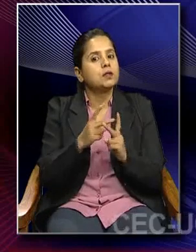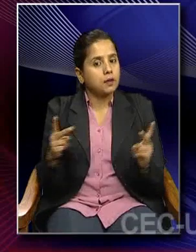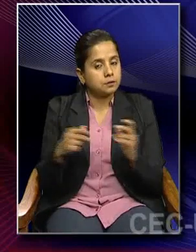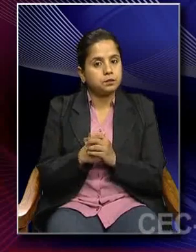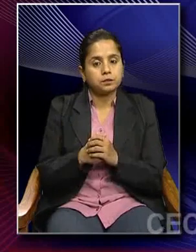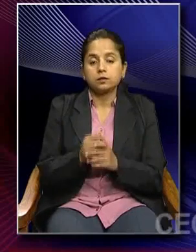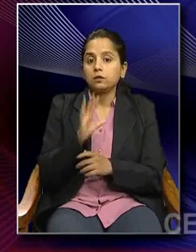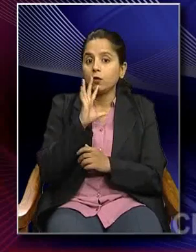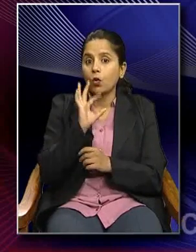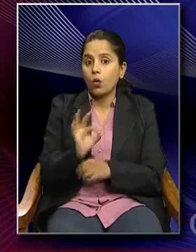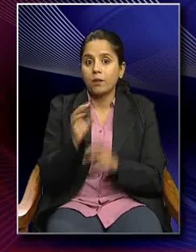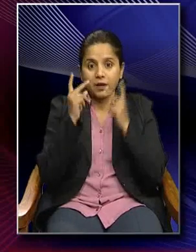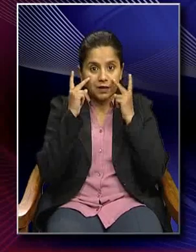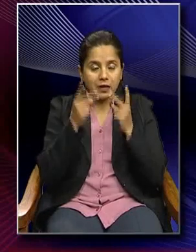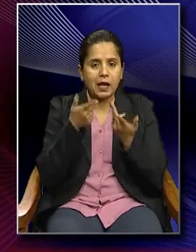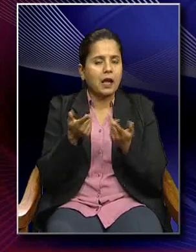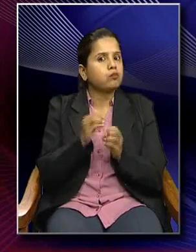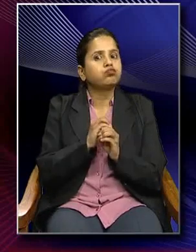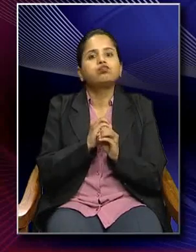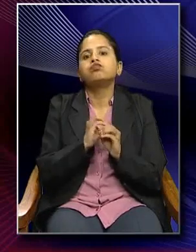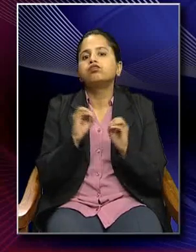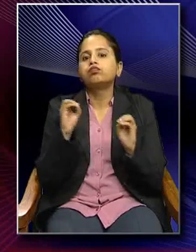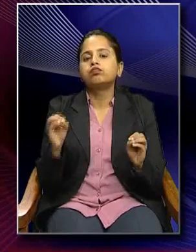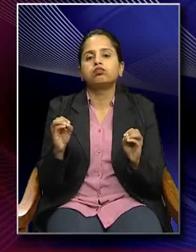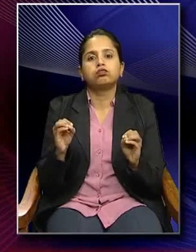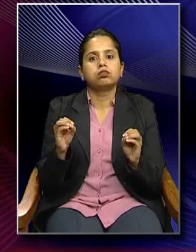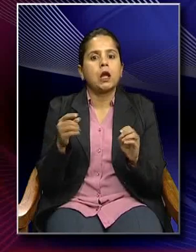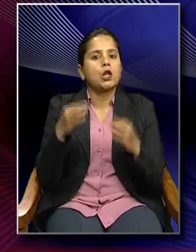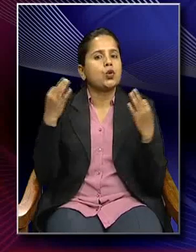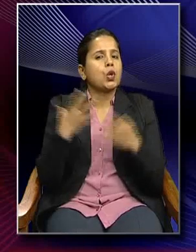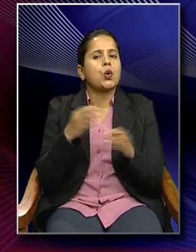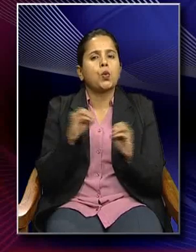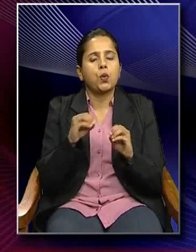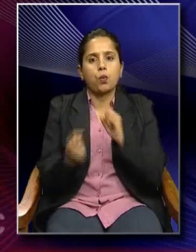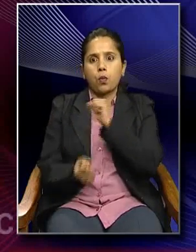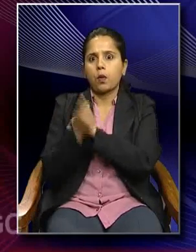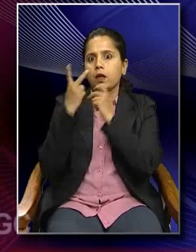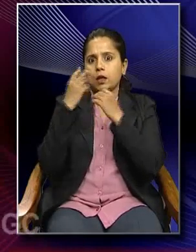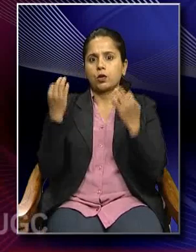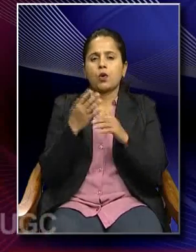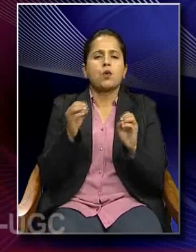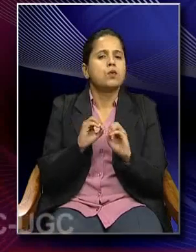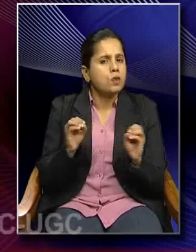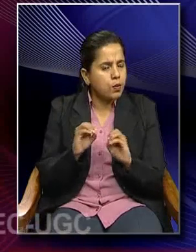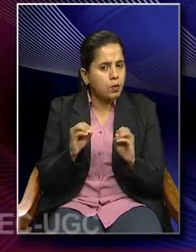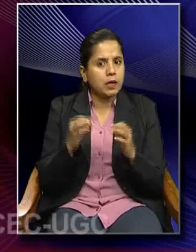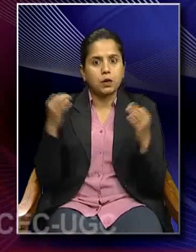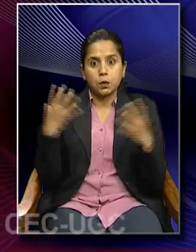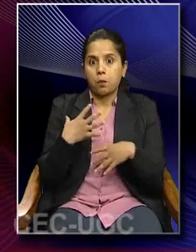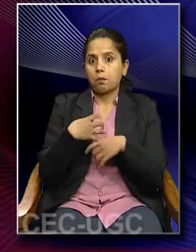So actually there is nothing absolutely new that is coming up, or absolutely new